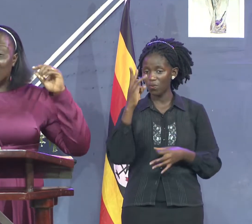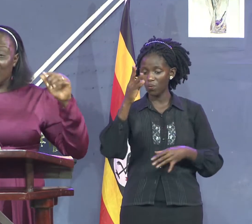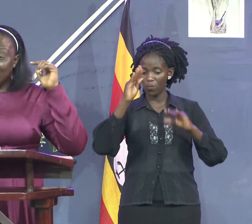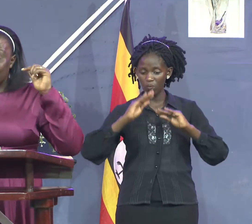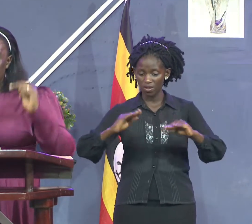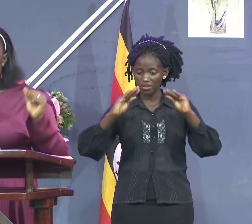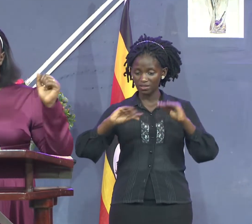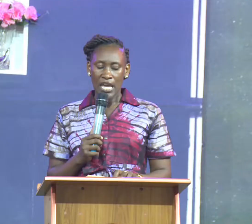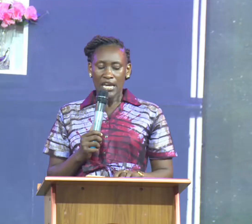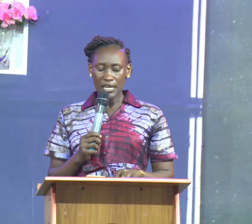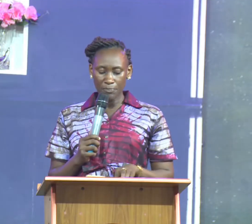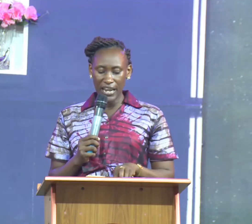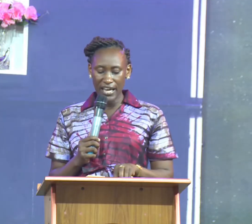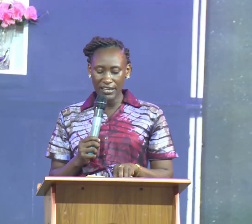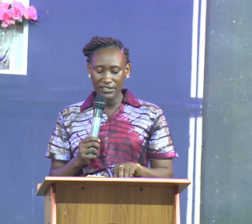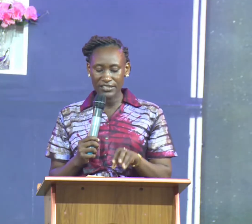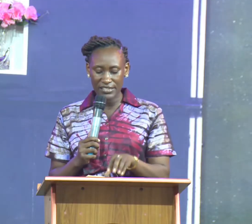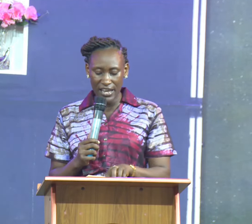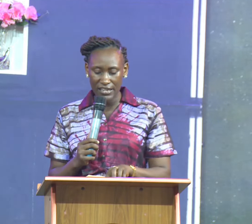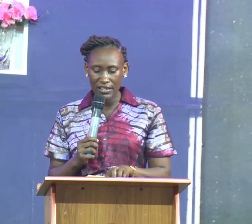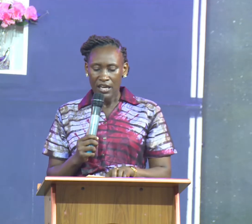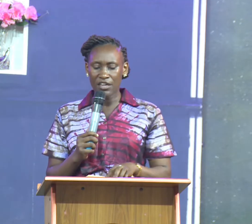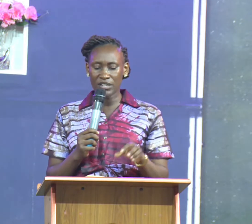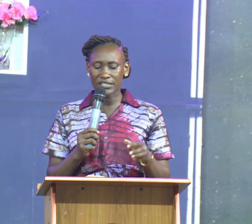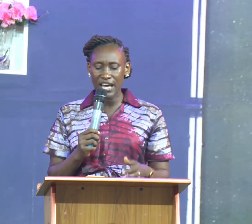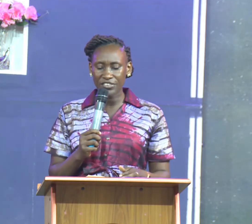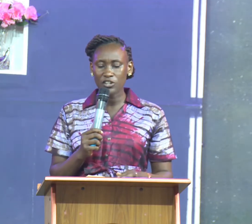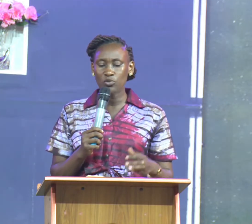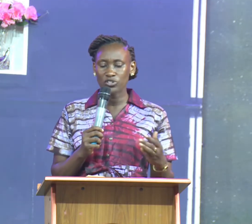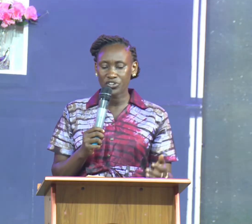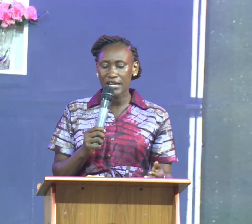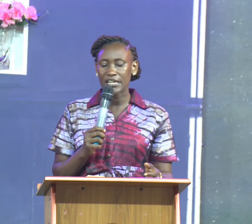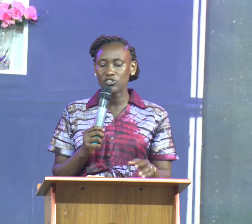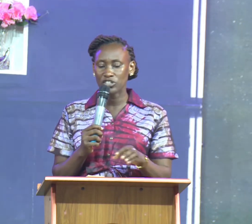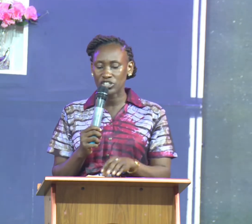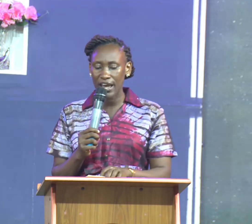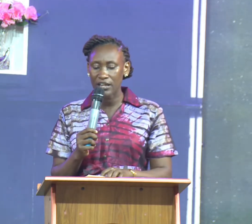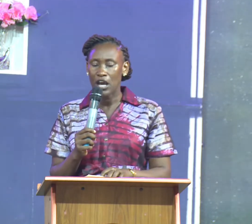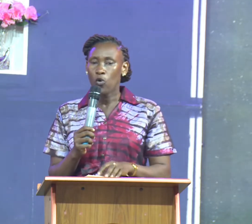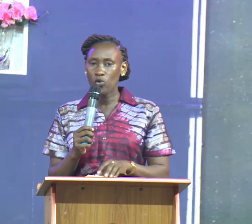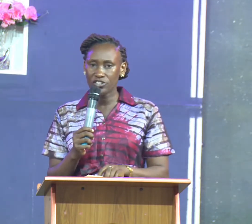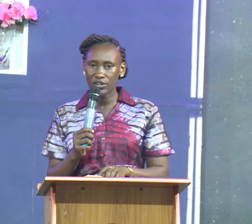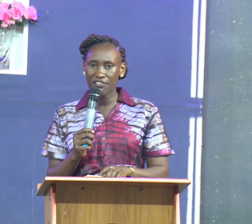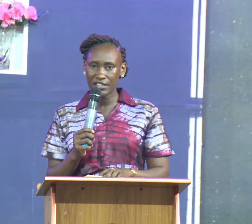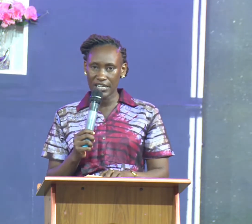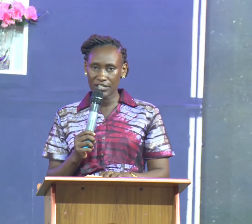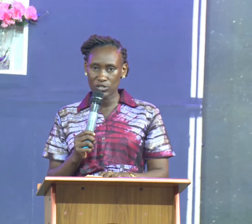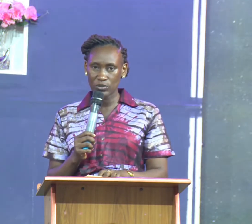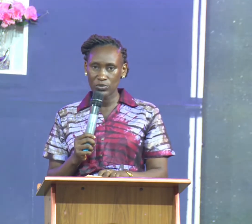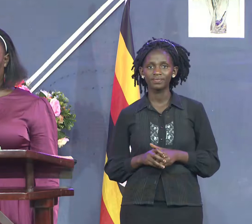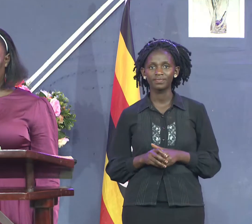gwe ky'otategedde. Implying, saying, there is nothing you will train in your child which you